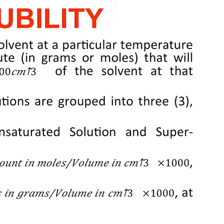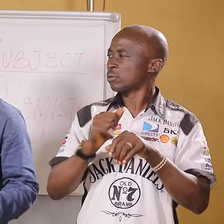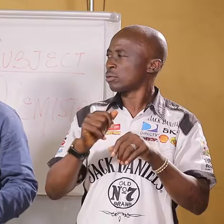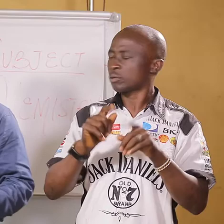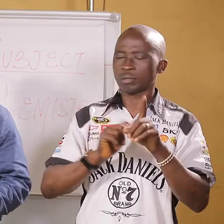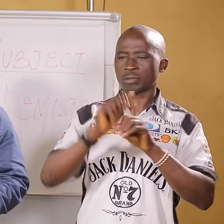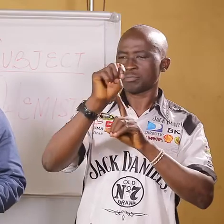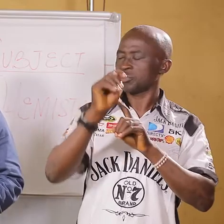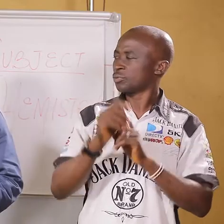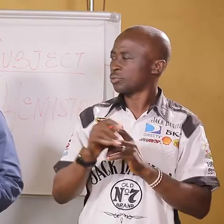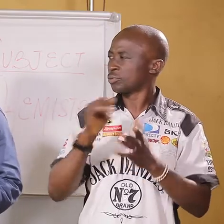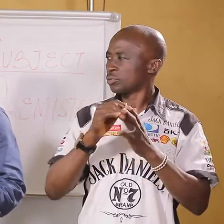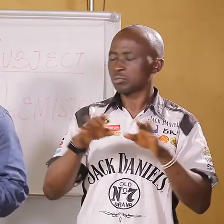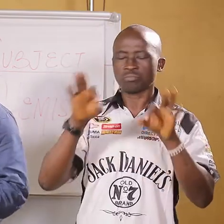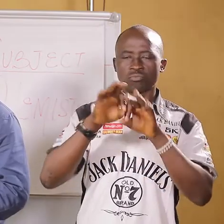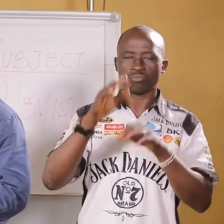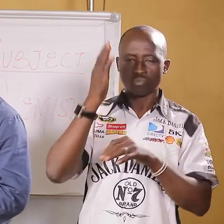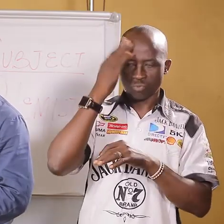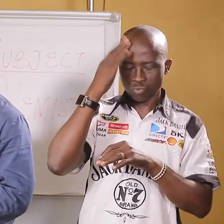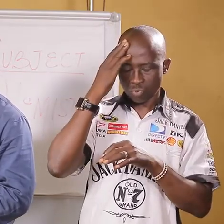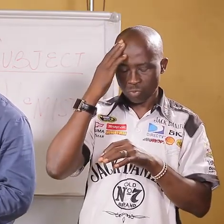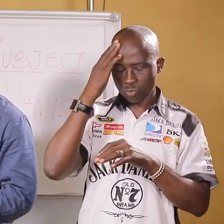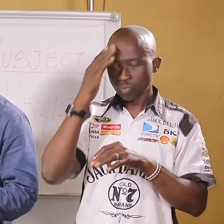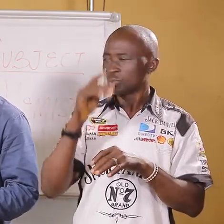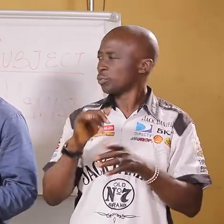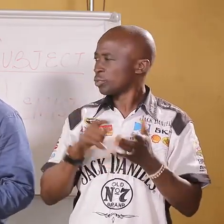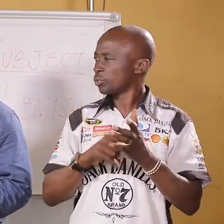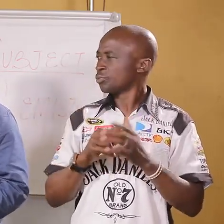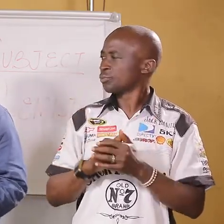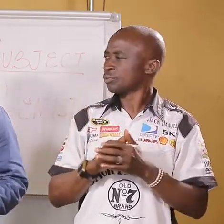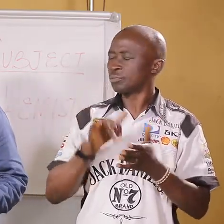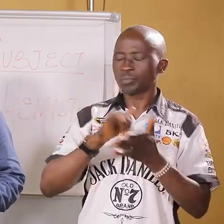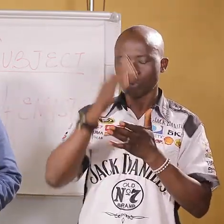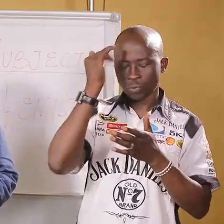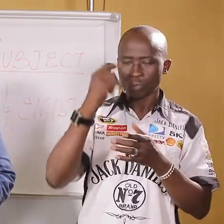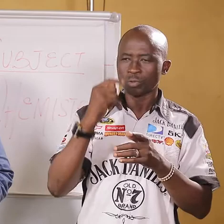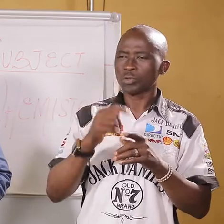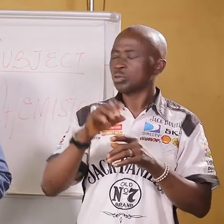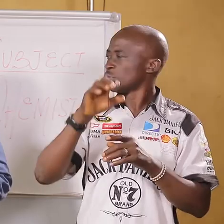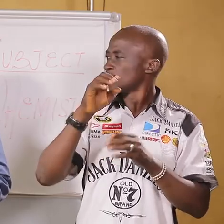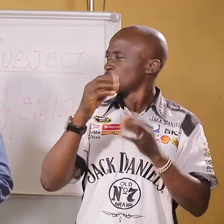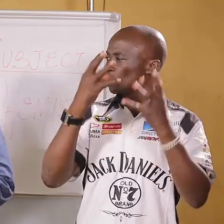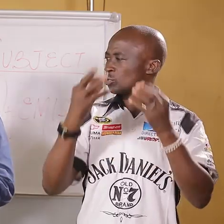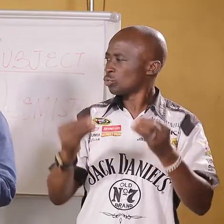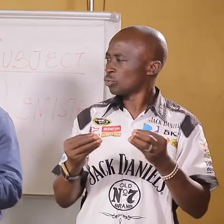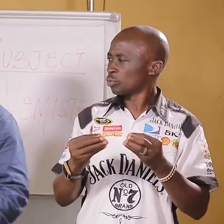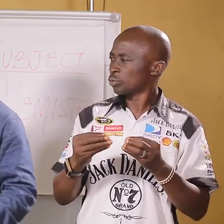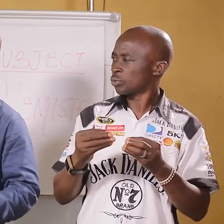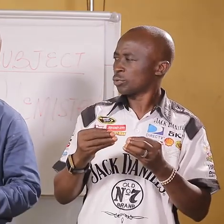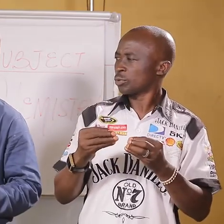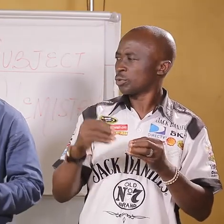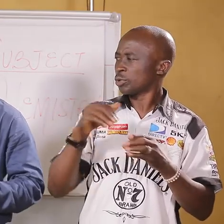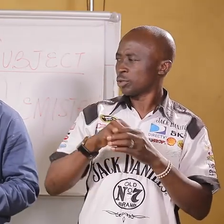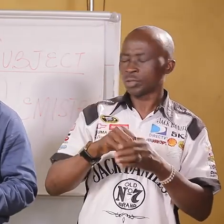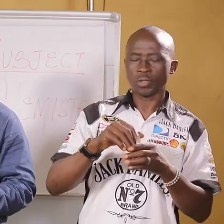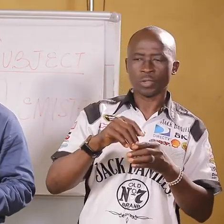temperature. It's important that you know that it's at a particular temperature. And that is why there is solubility in mole per dm cube and there is